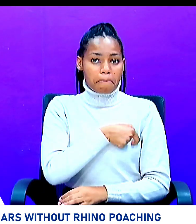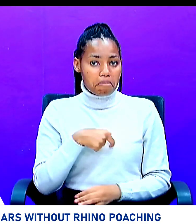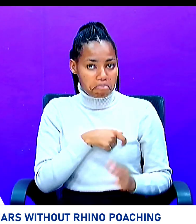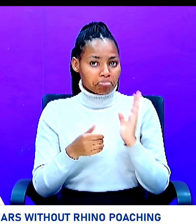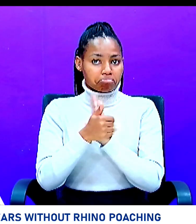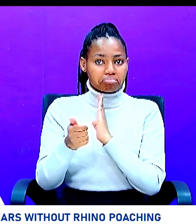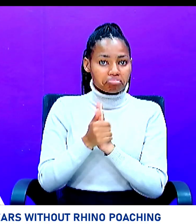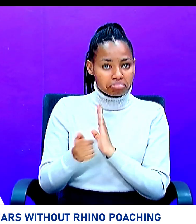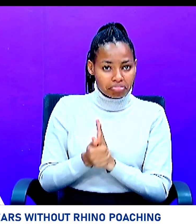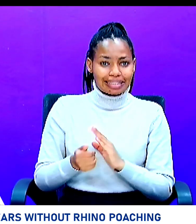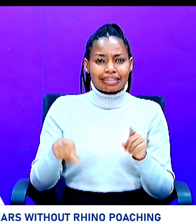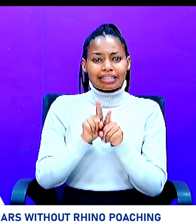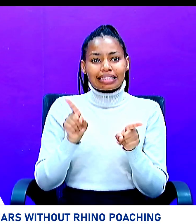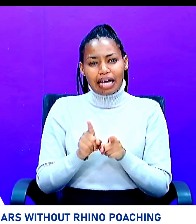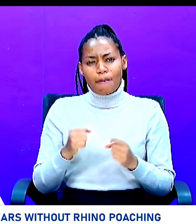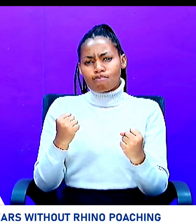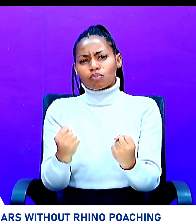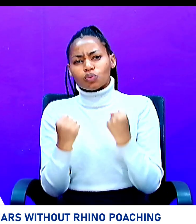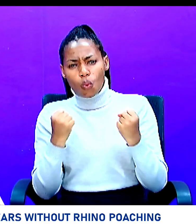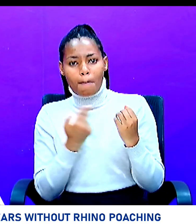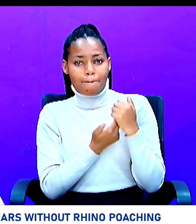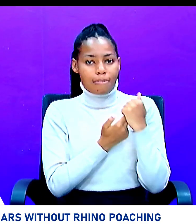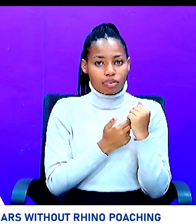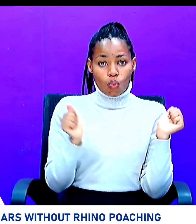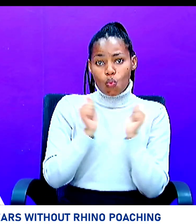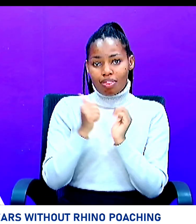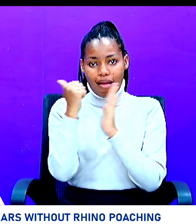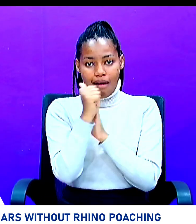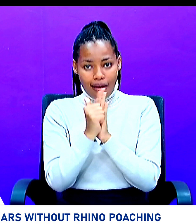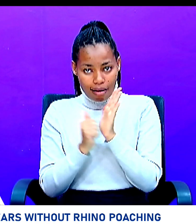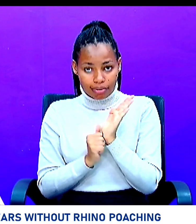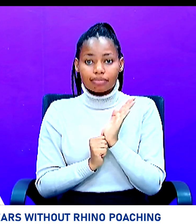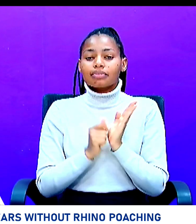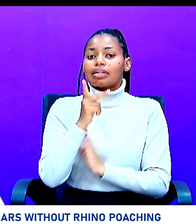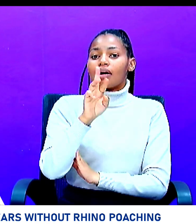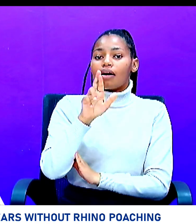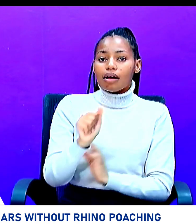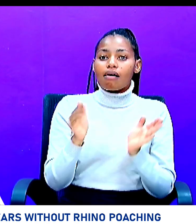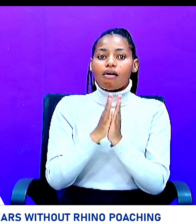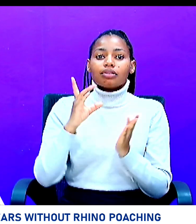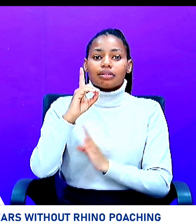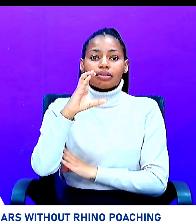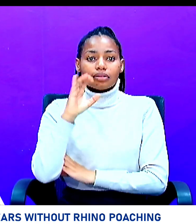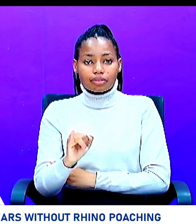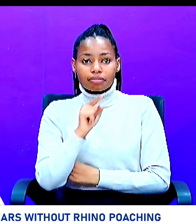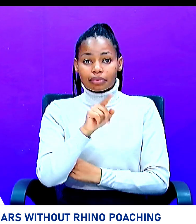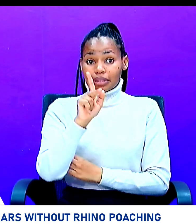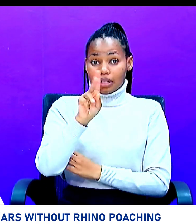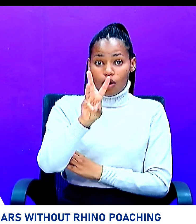a success credited to technology-driven monitoring, skill and anti-poaching units, and stronger